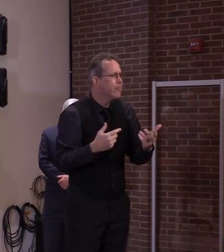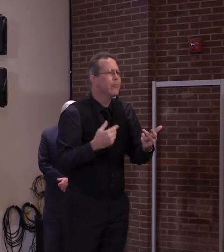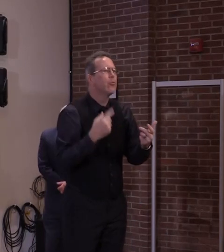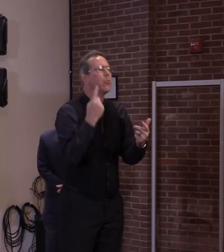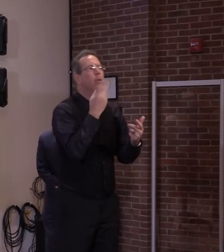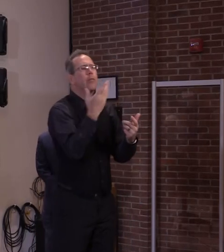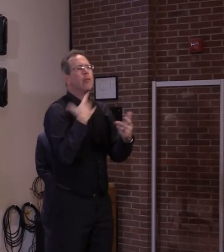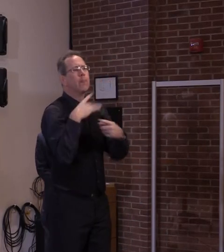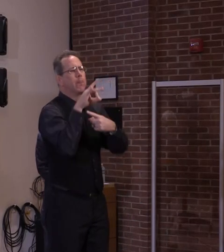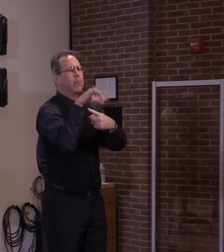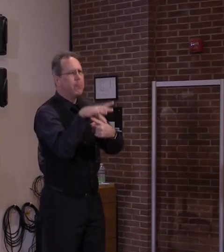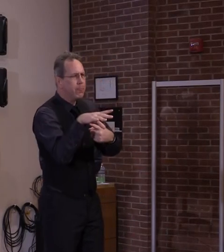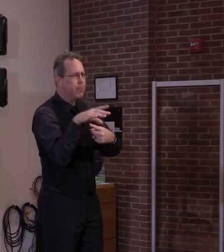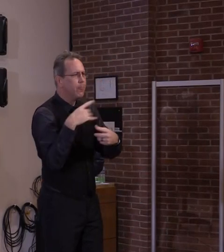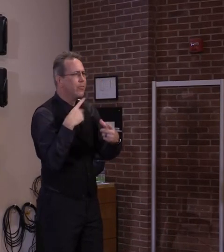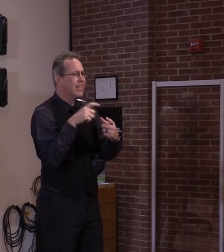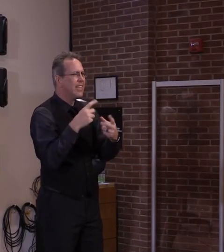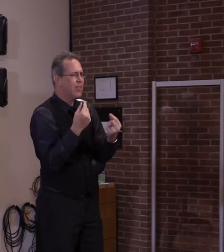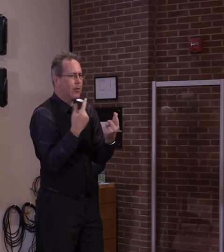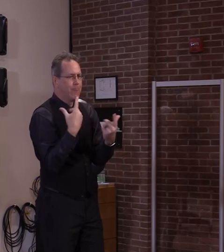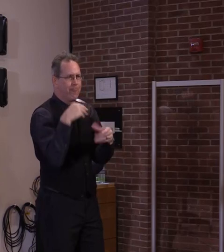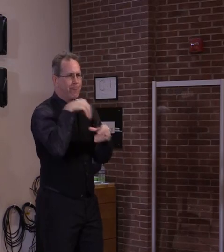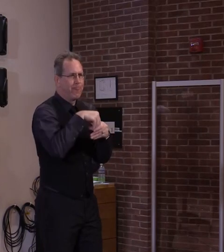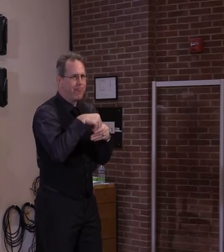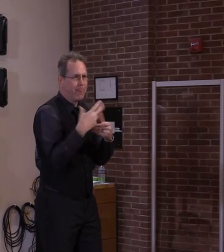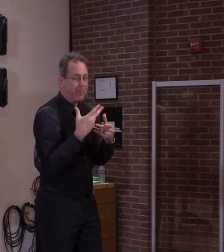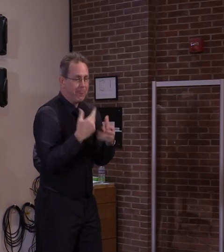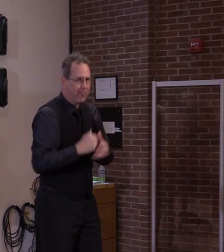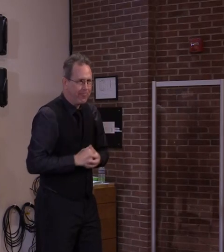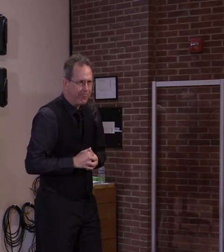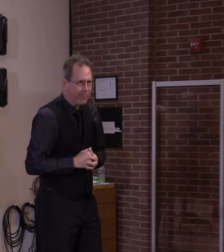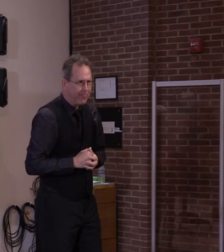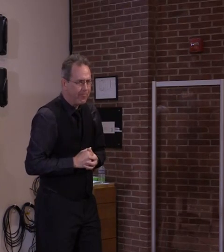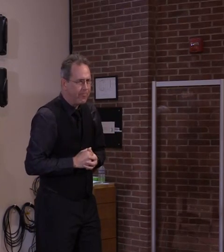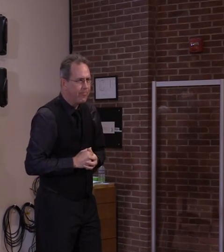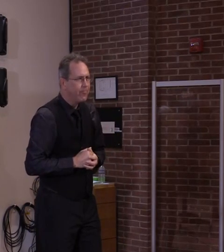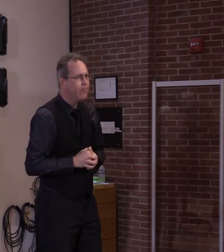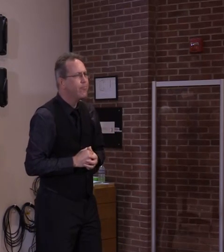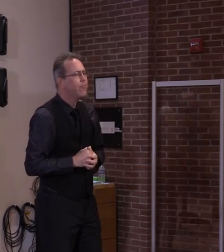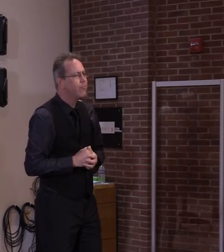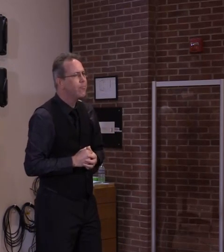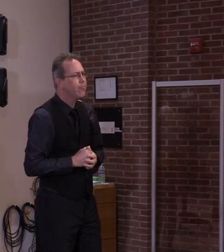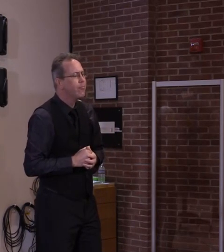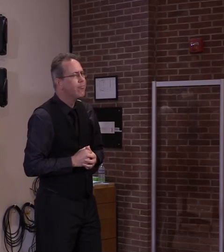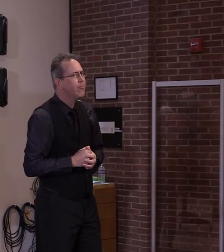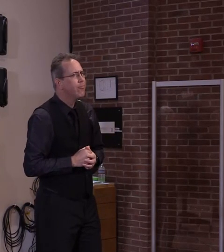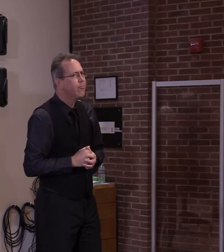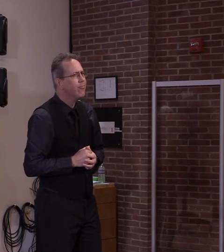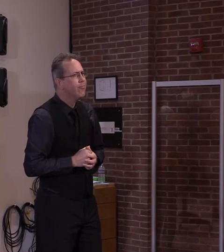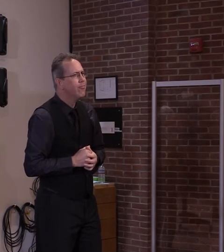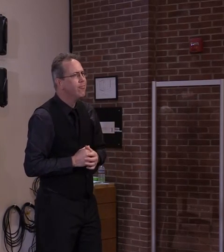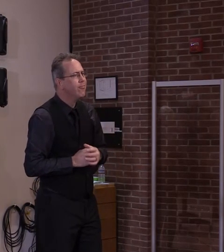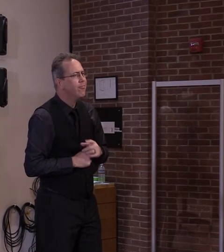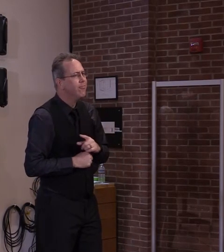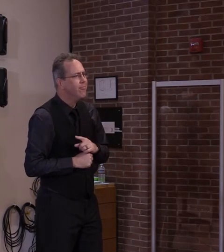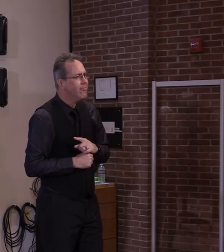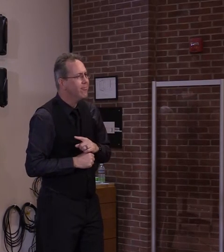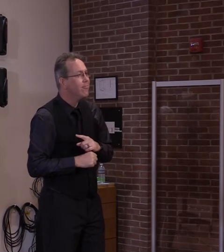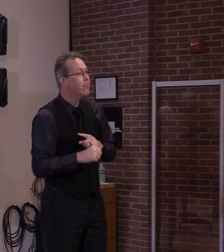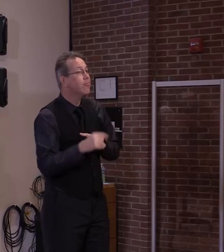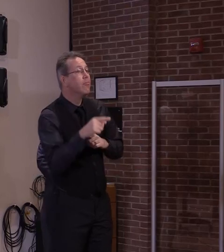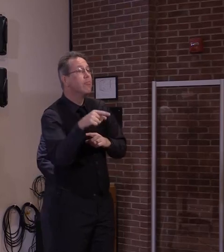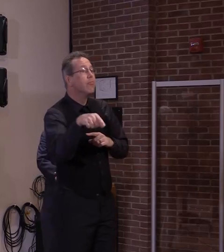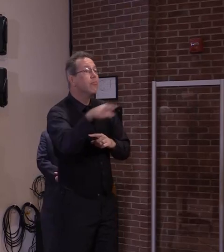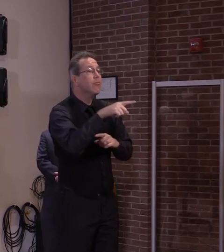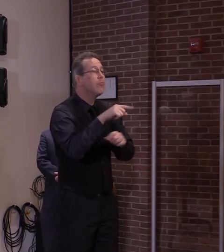both really need, and that is again, making sure that our employees